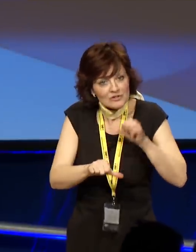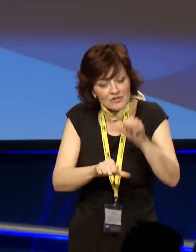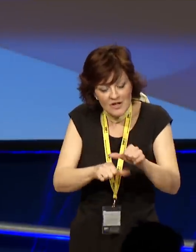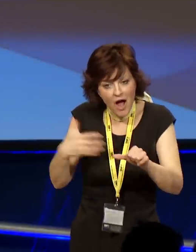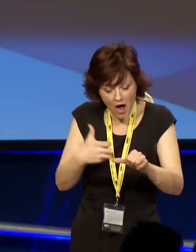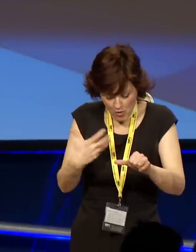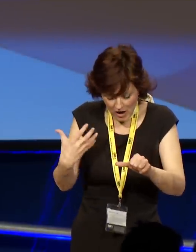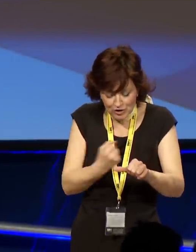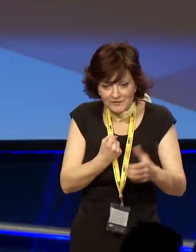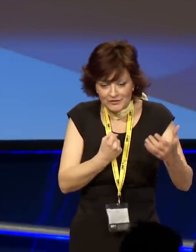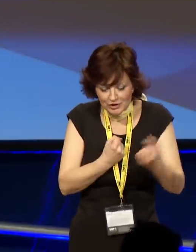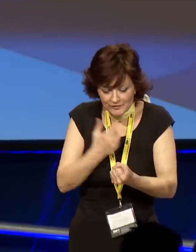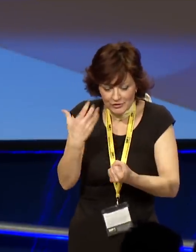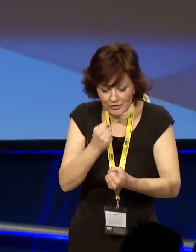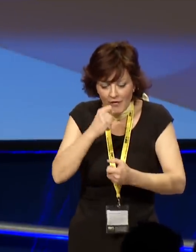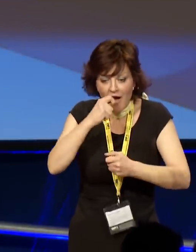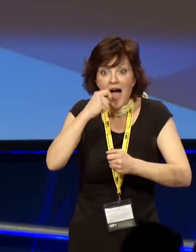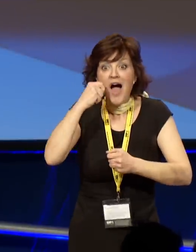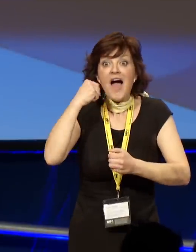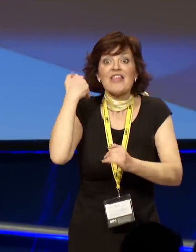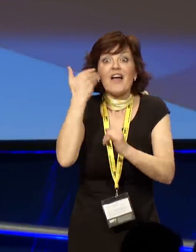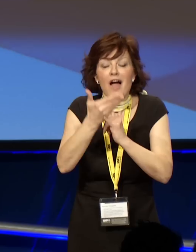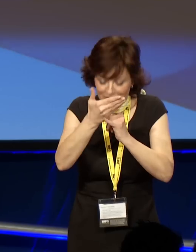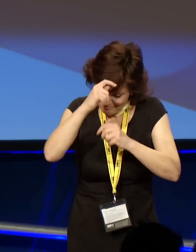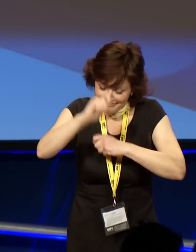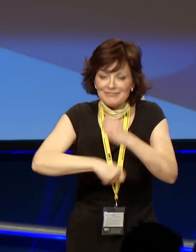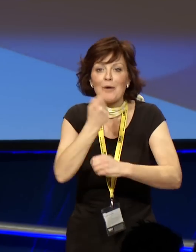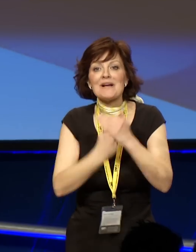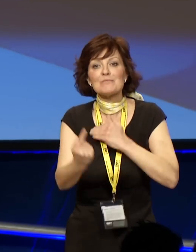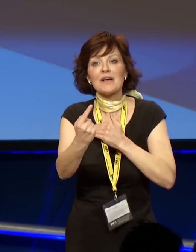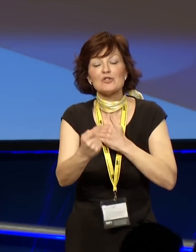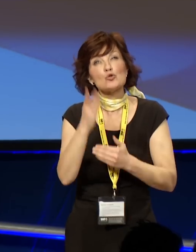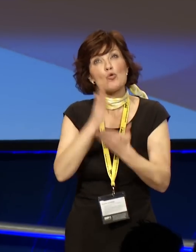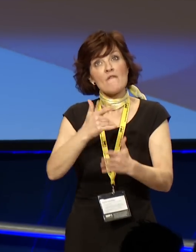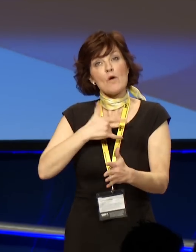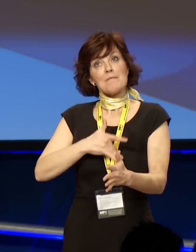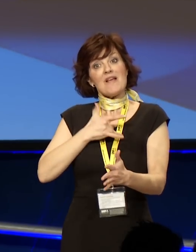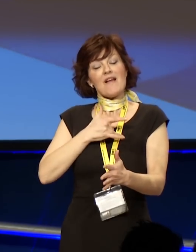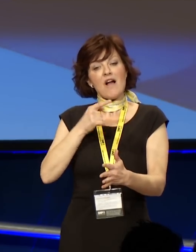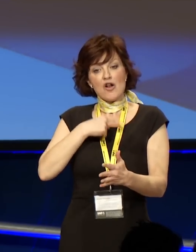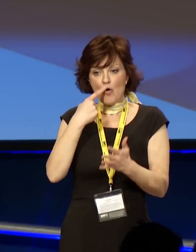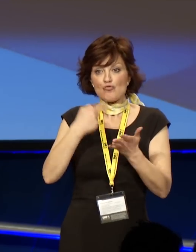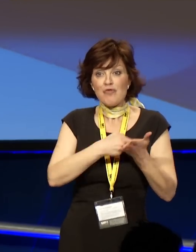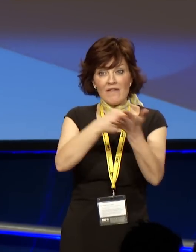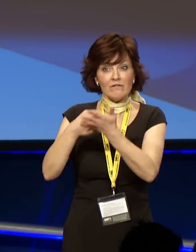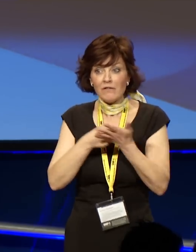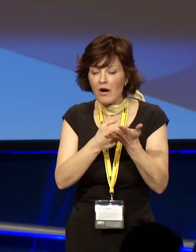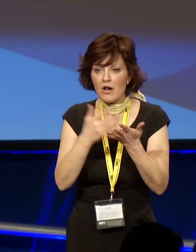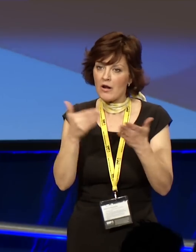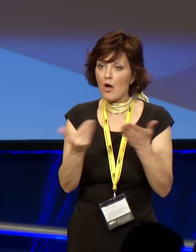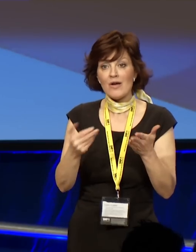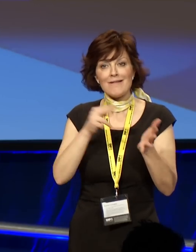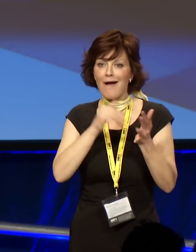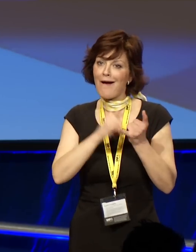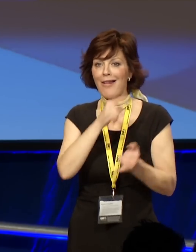independent. And the biggest gain in that sense from the referendum campaign is we have now what Nicola has identified as